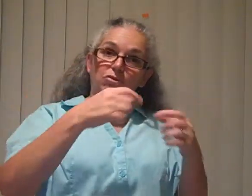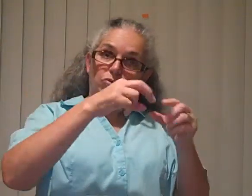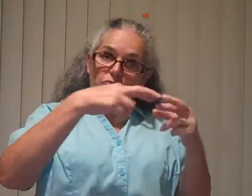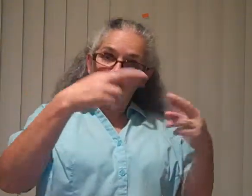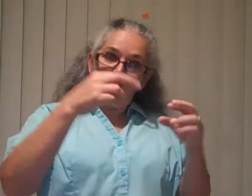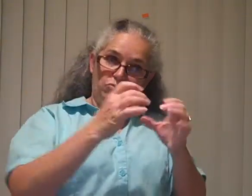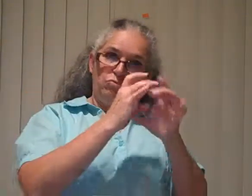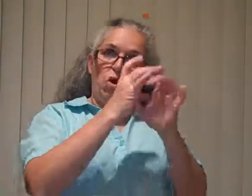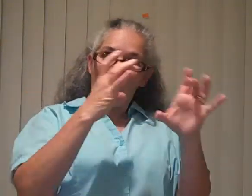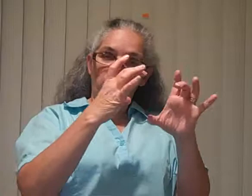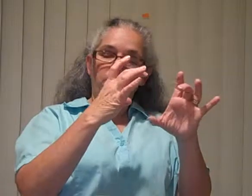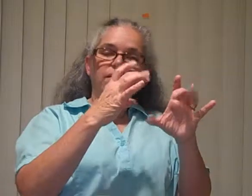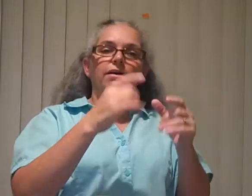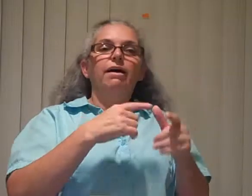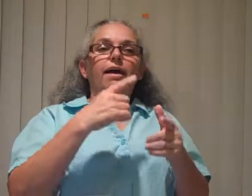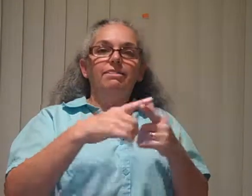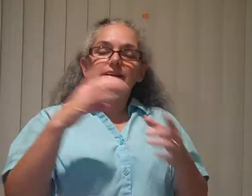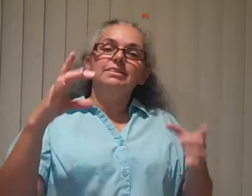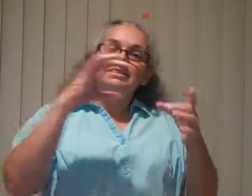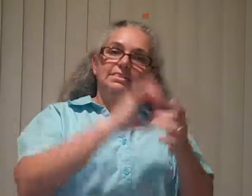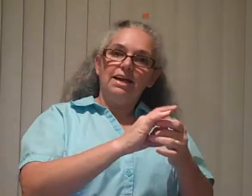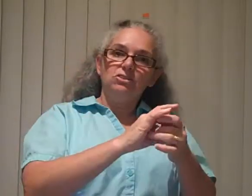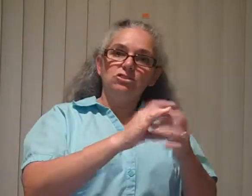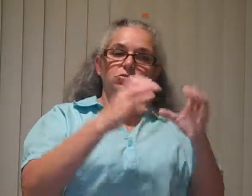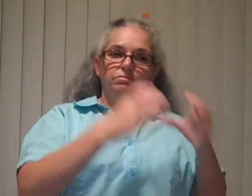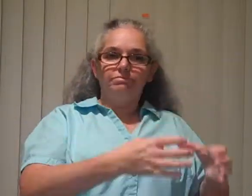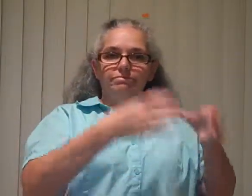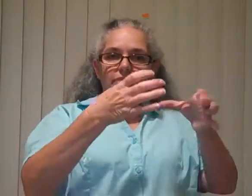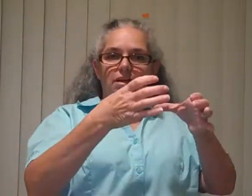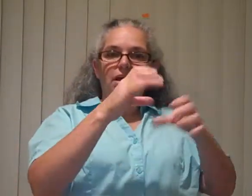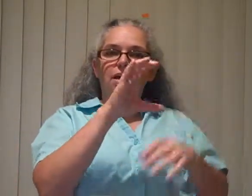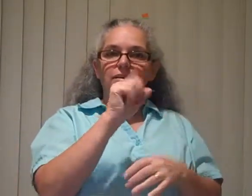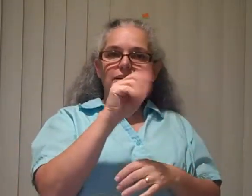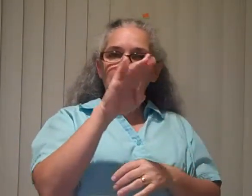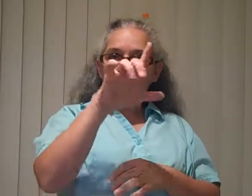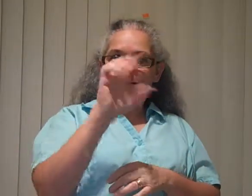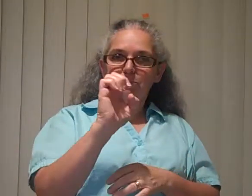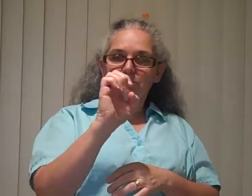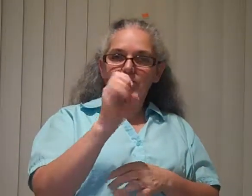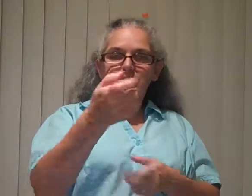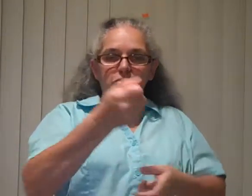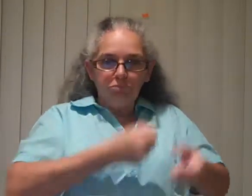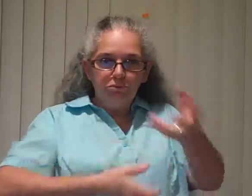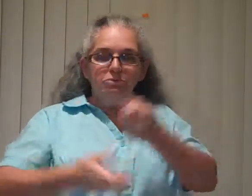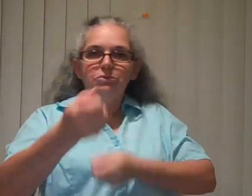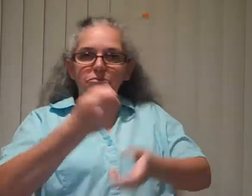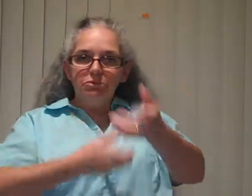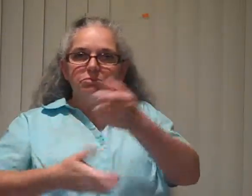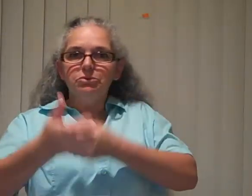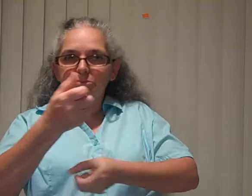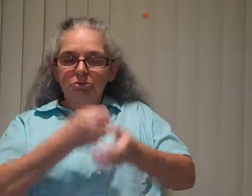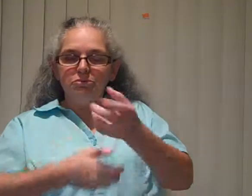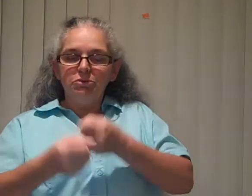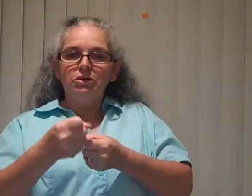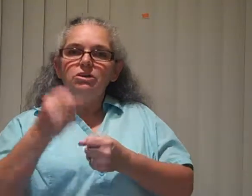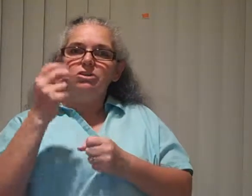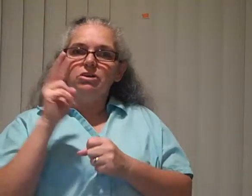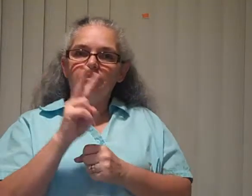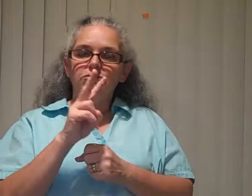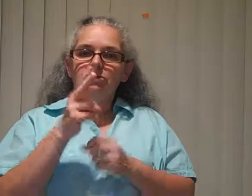inches, and it's got a device on it that you attach it to the side of your boat. So now you've got 2 boats going about 6 knots,